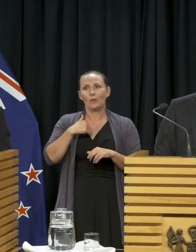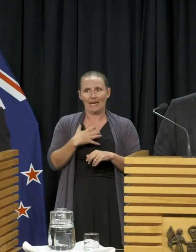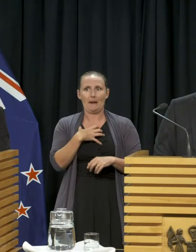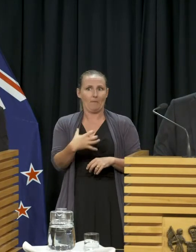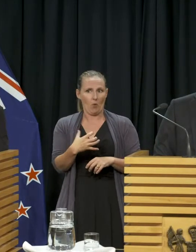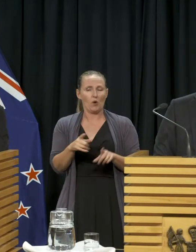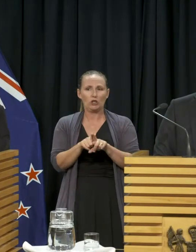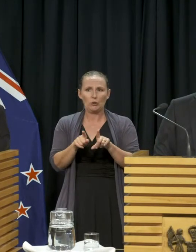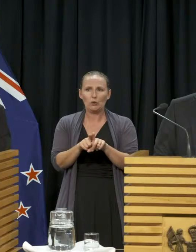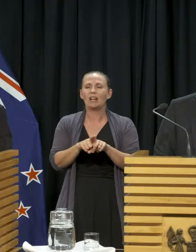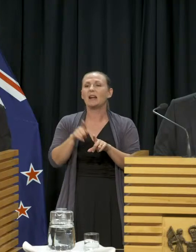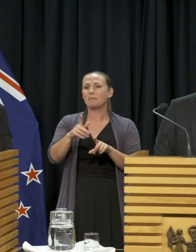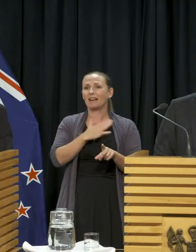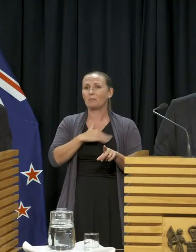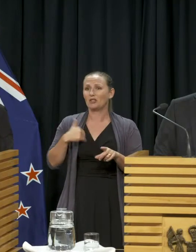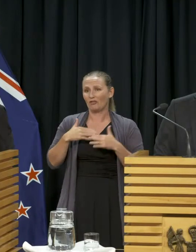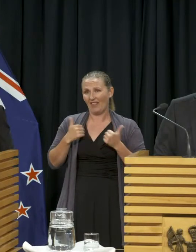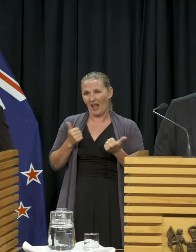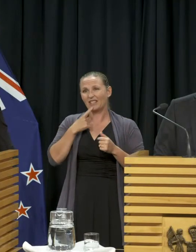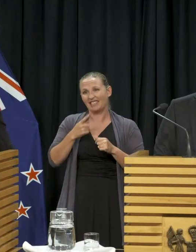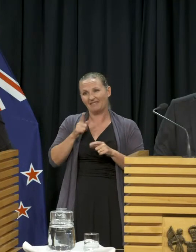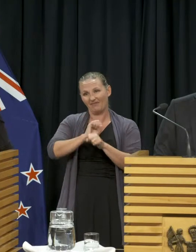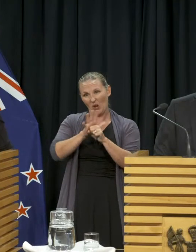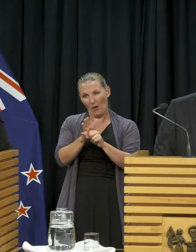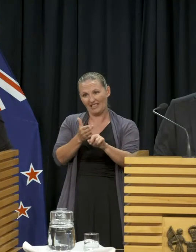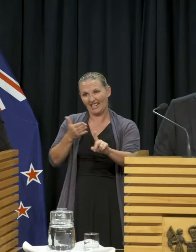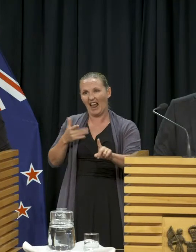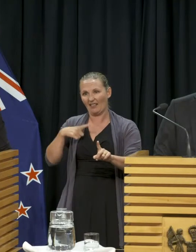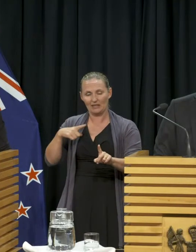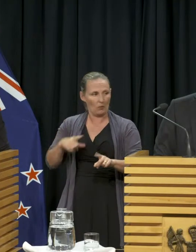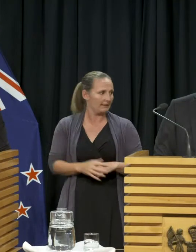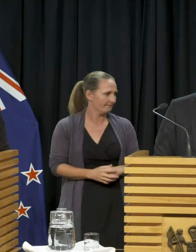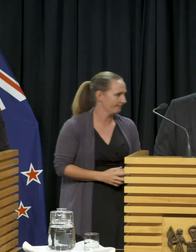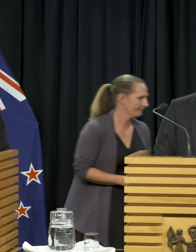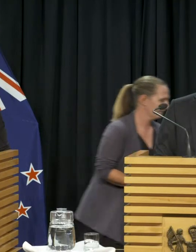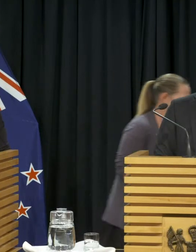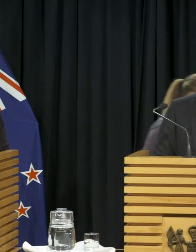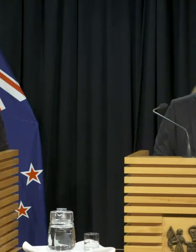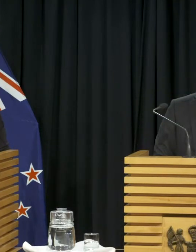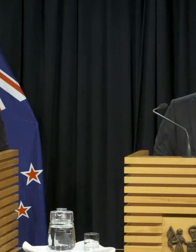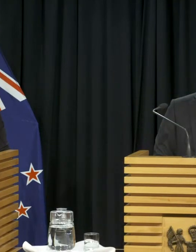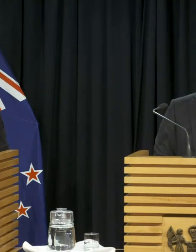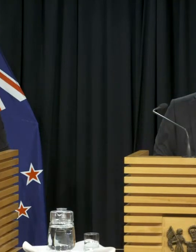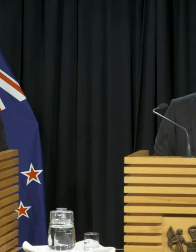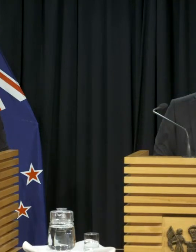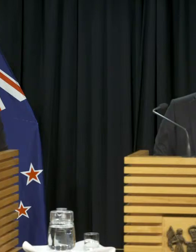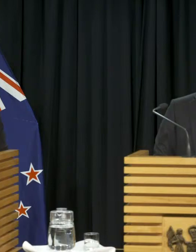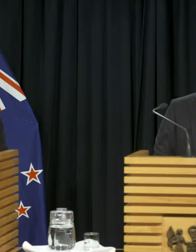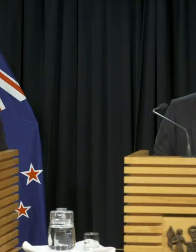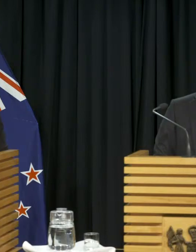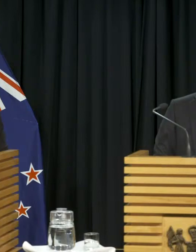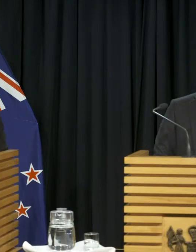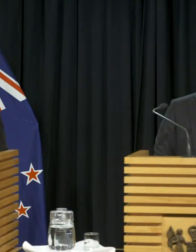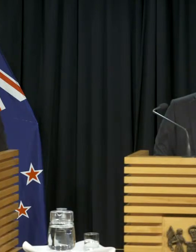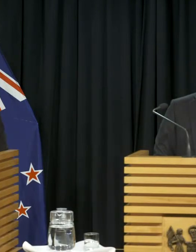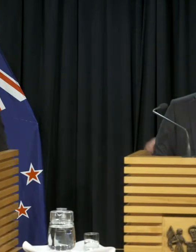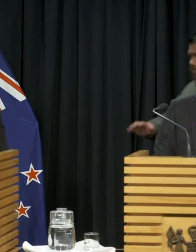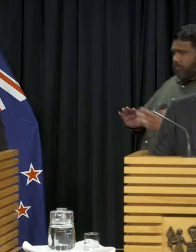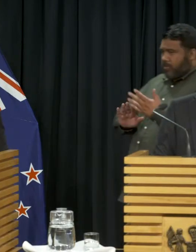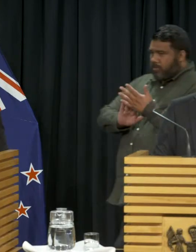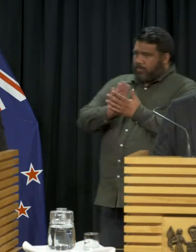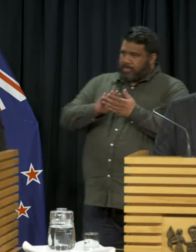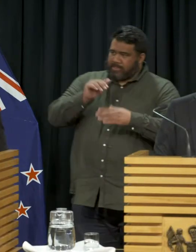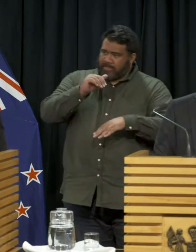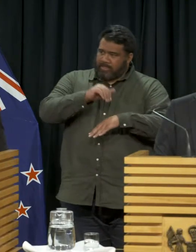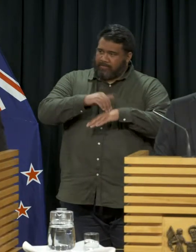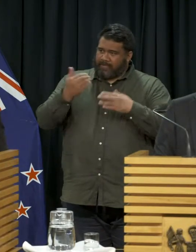Health has identified that in some cases COVID has delayed that rollout. Has it actually had any effect on the overall demand for mental health services? The point of it, if